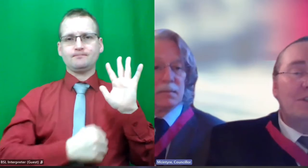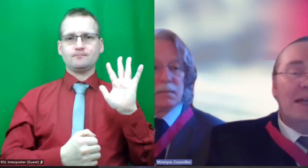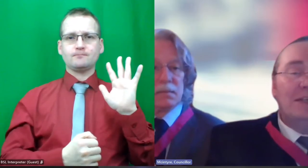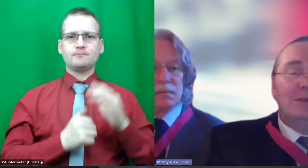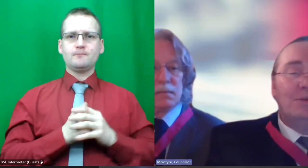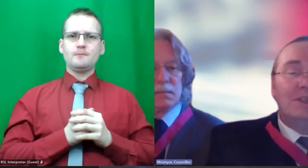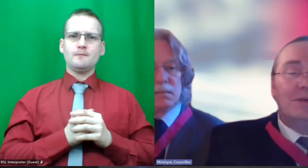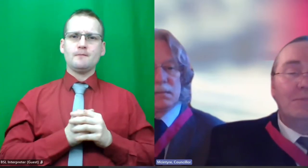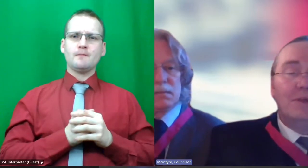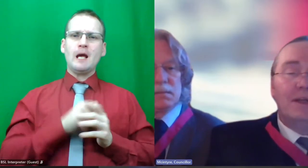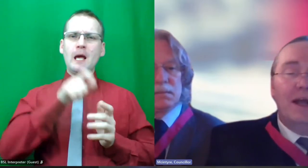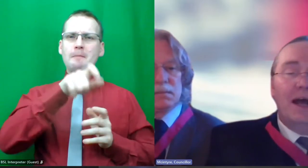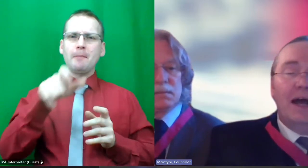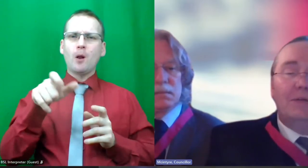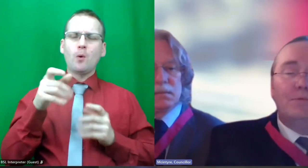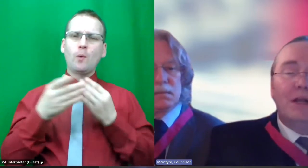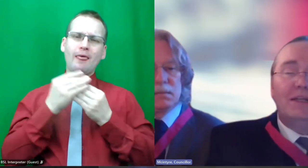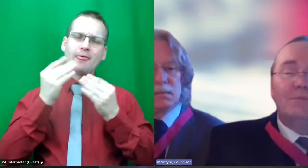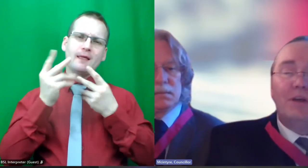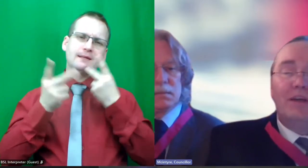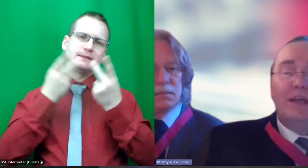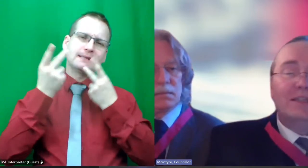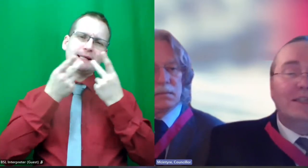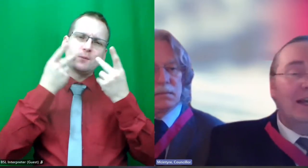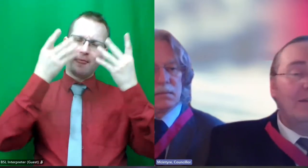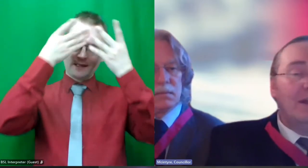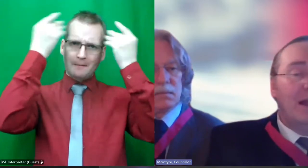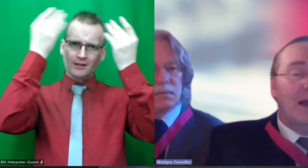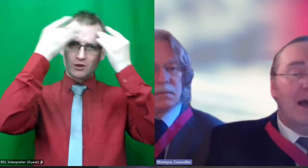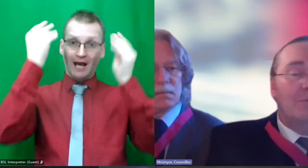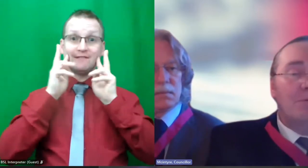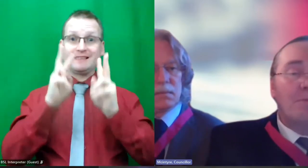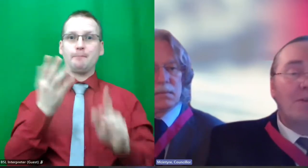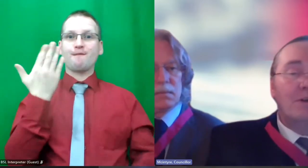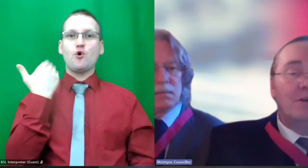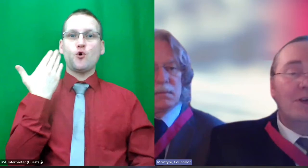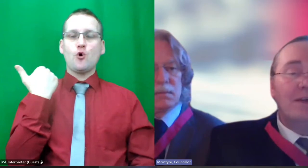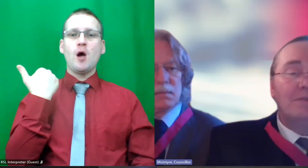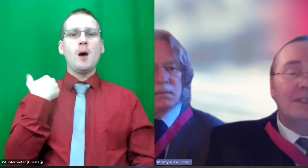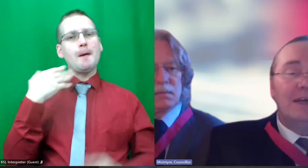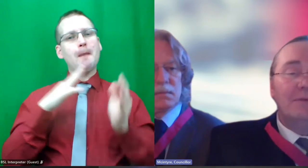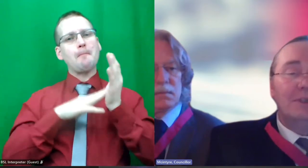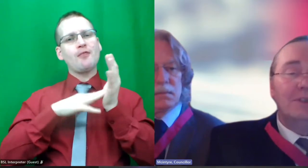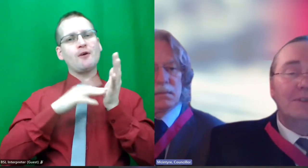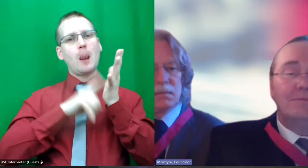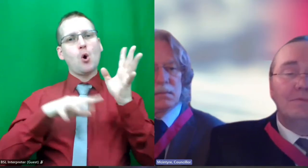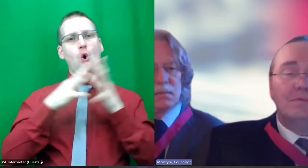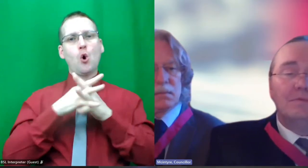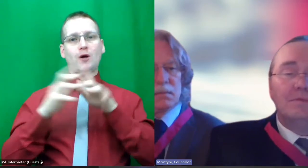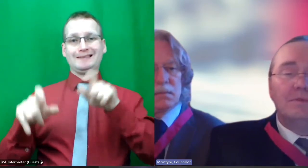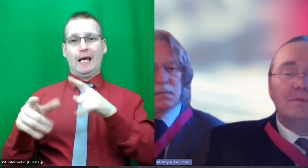Singing with dementia was something I had witnessed previously when my mother-in-law came to stay with